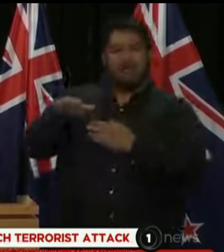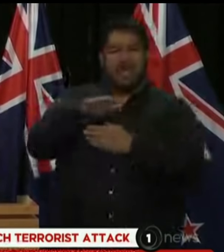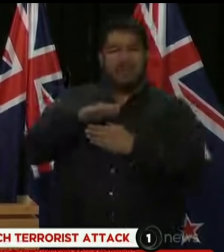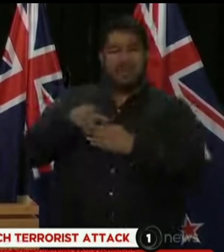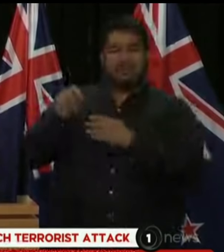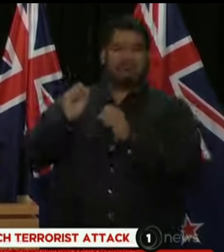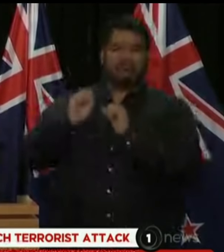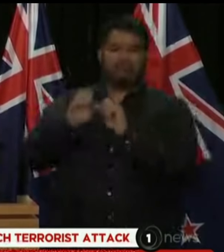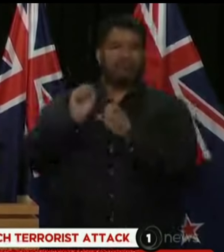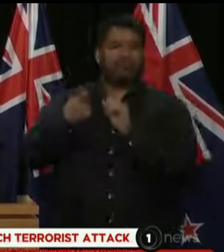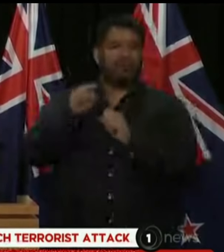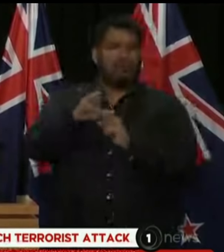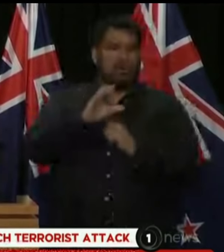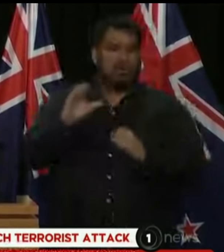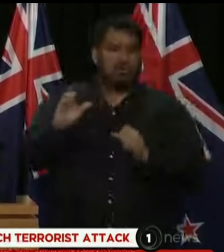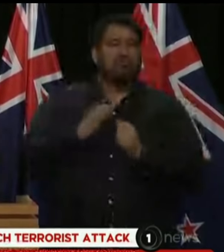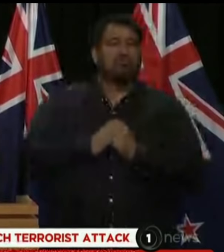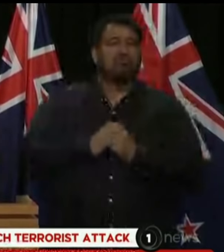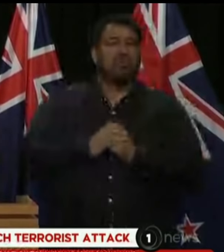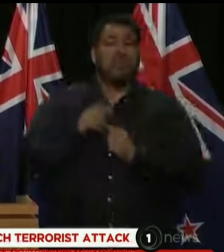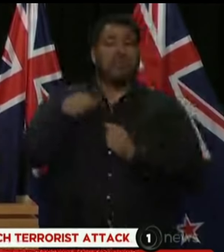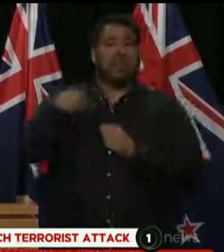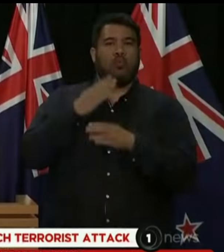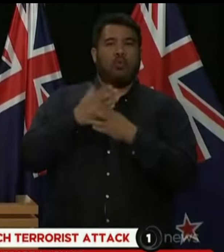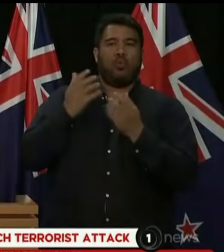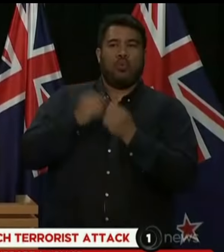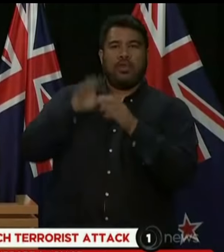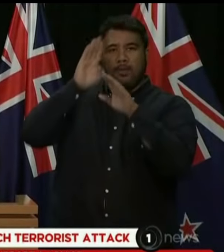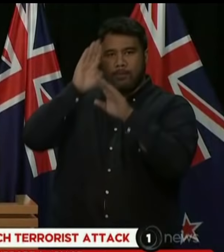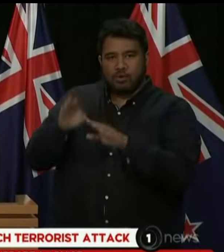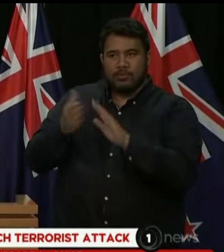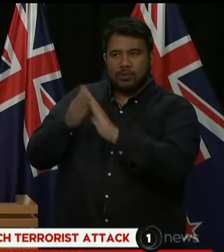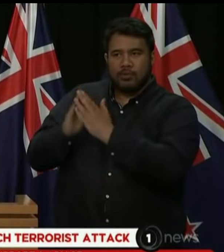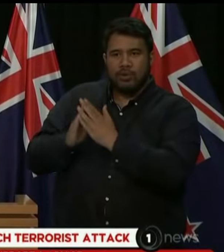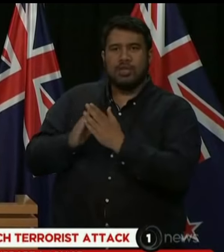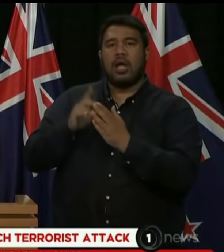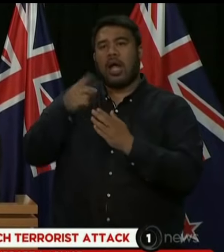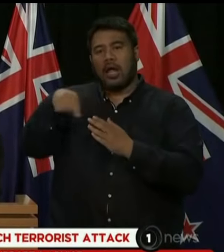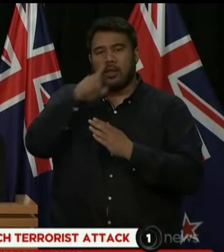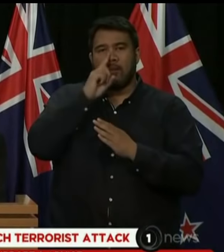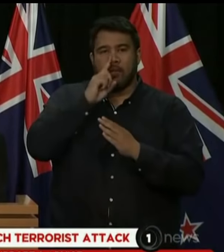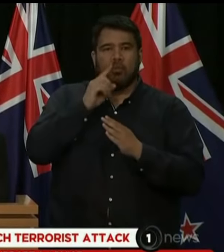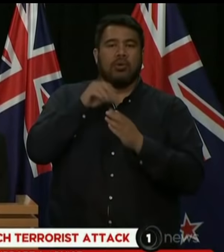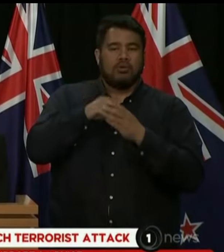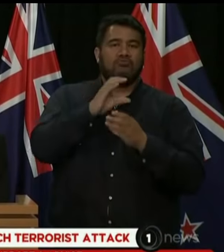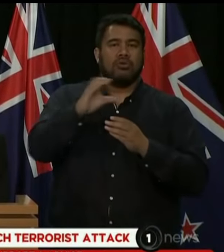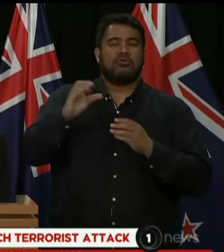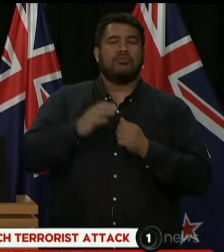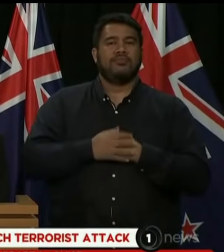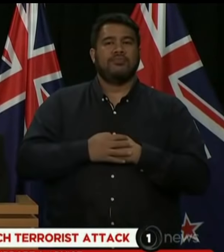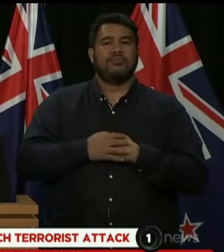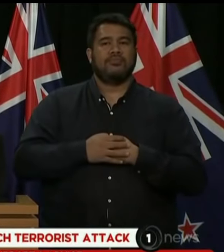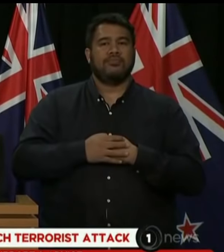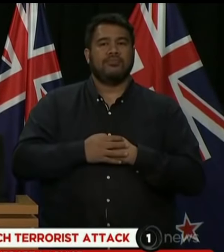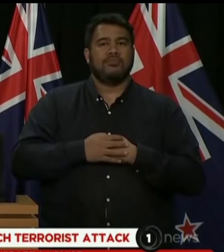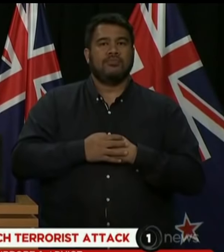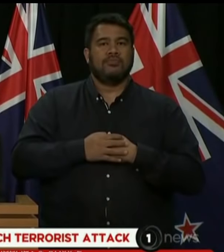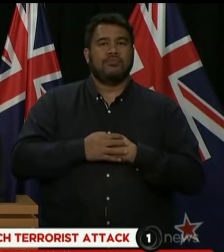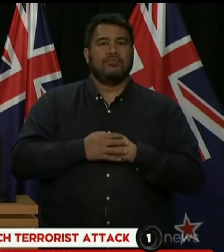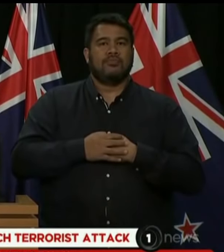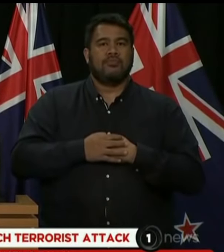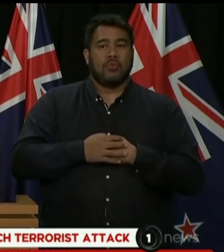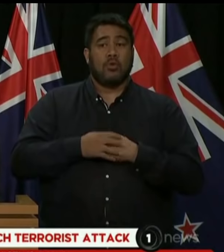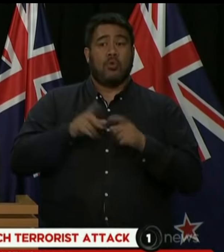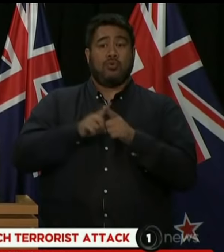established with the Muslim community and other key people in Christchurch. Police in the wider government will be working with leaders and members of the